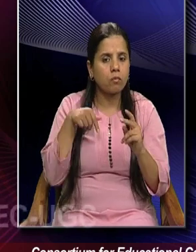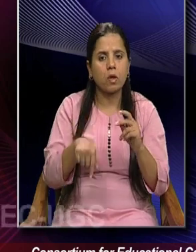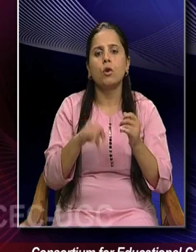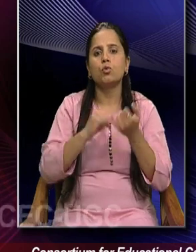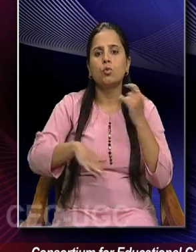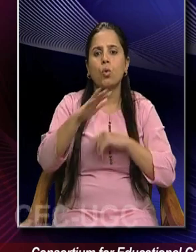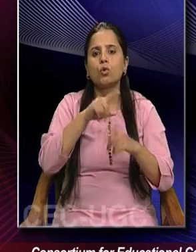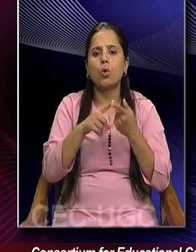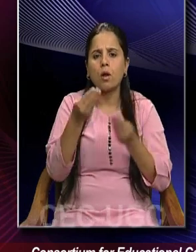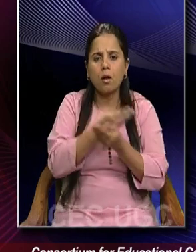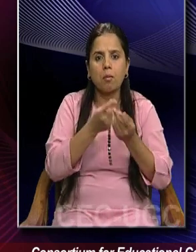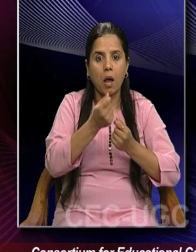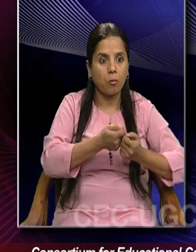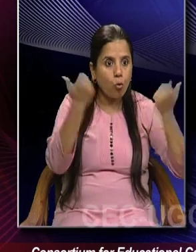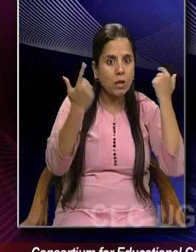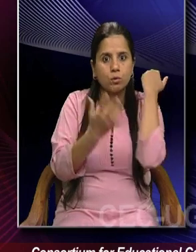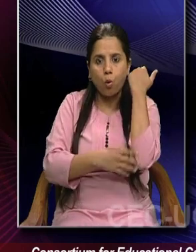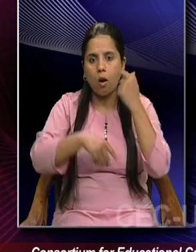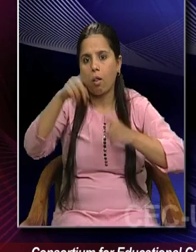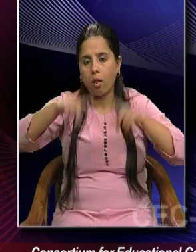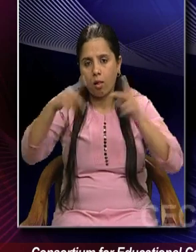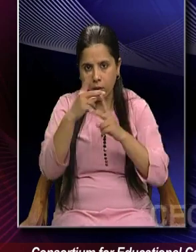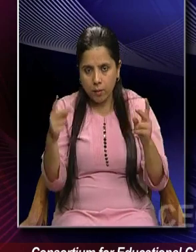disparity, and